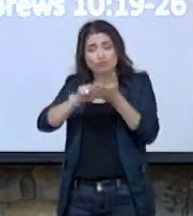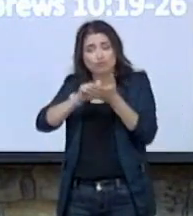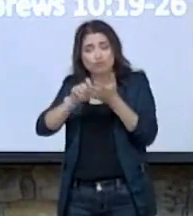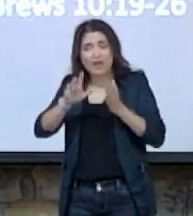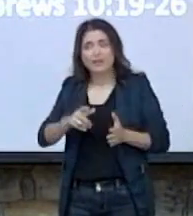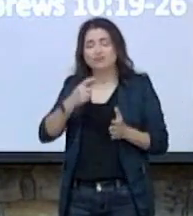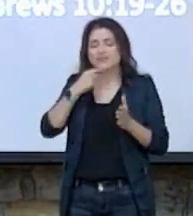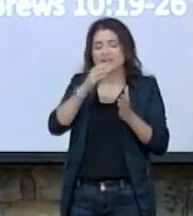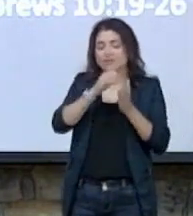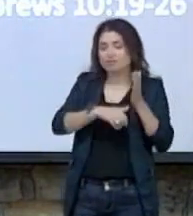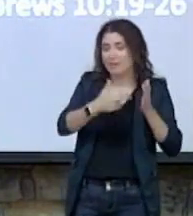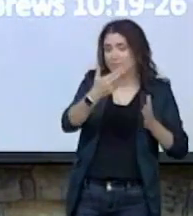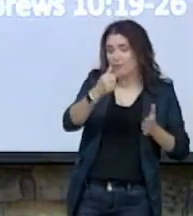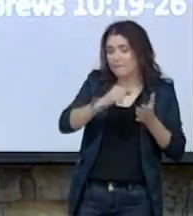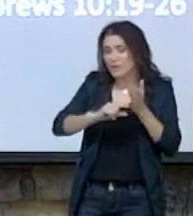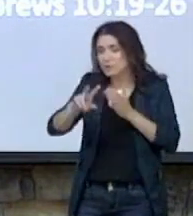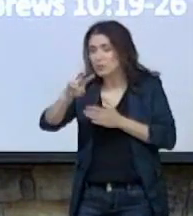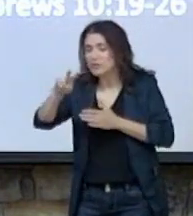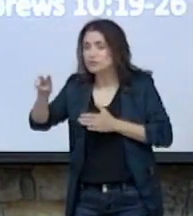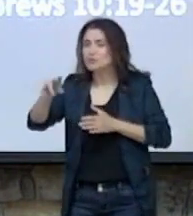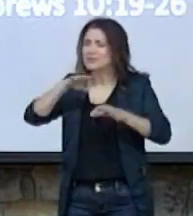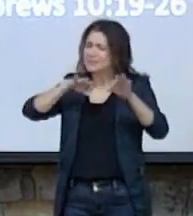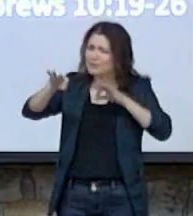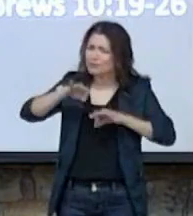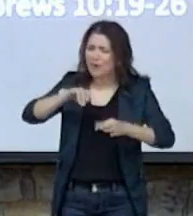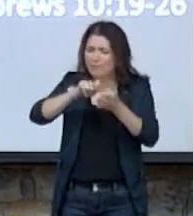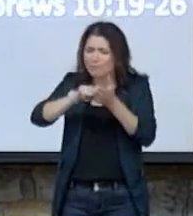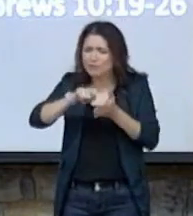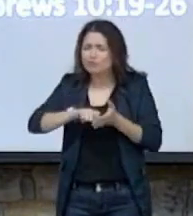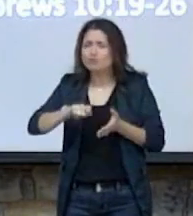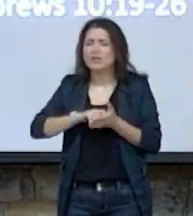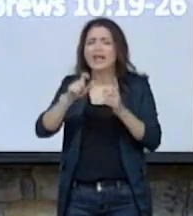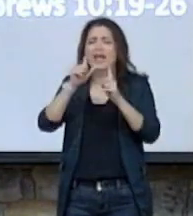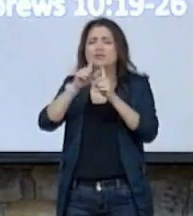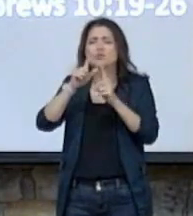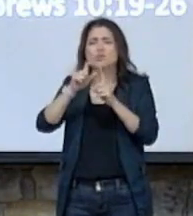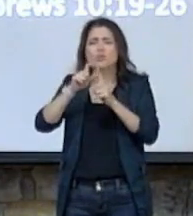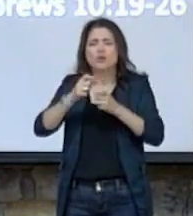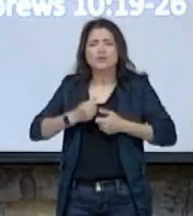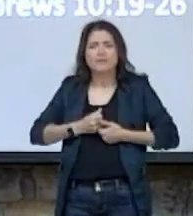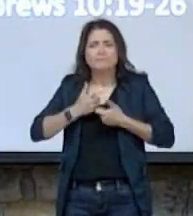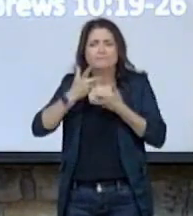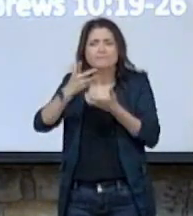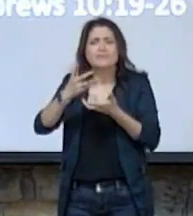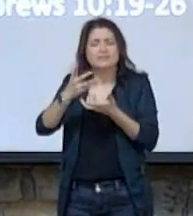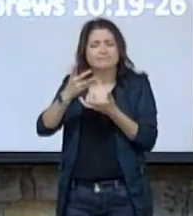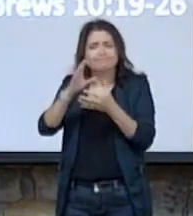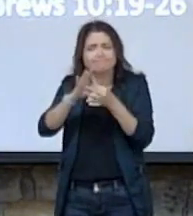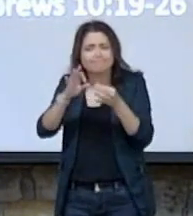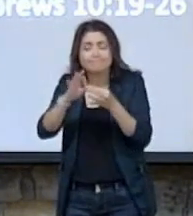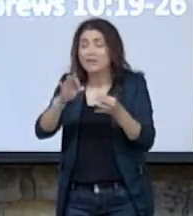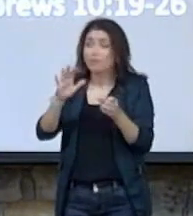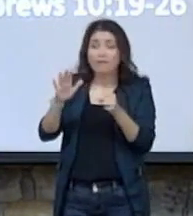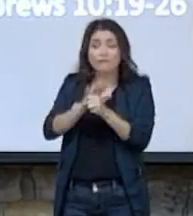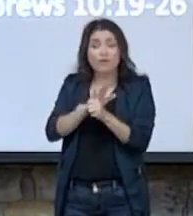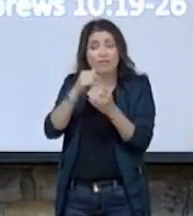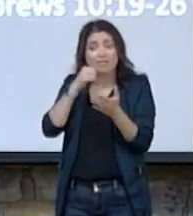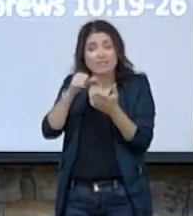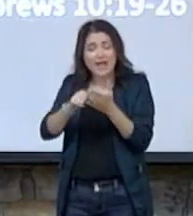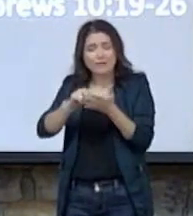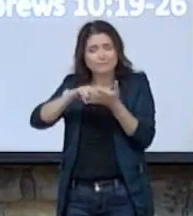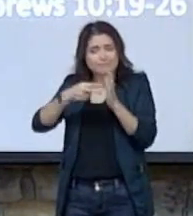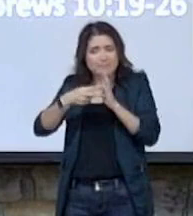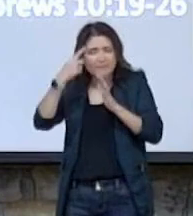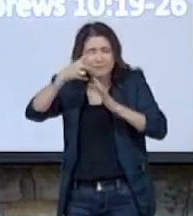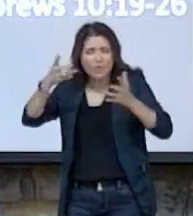22, he describes what he's written as a word of exhortation. The entire letter that he wrote was meant to